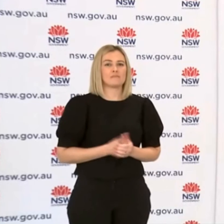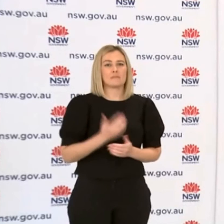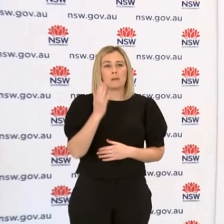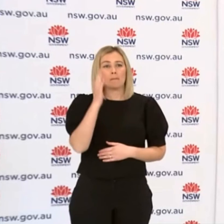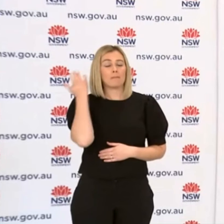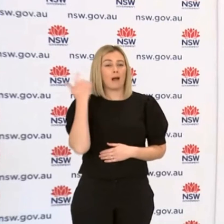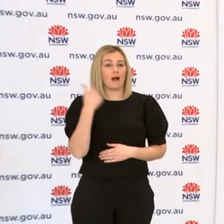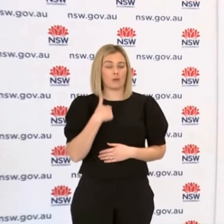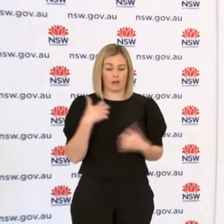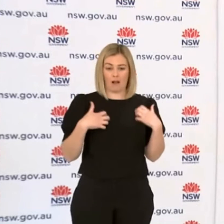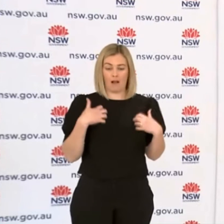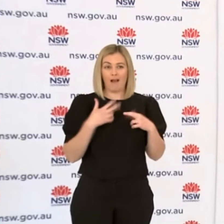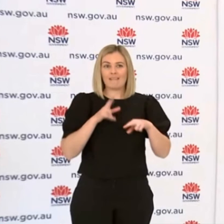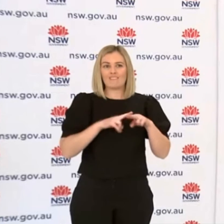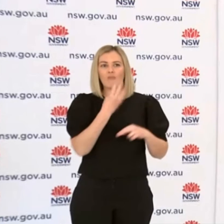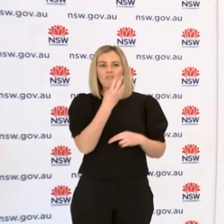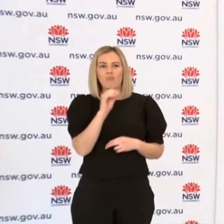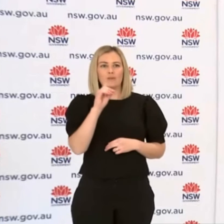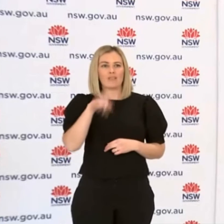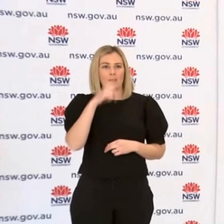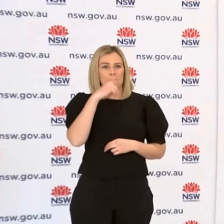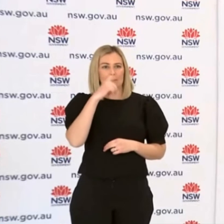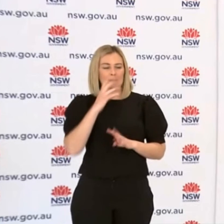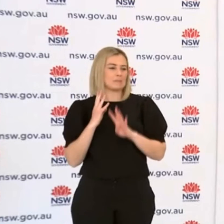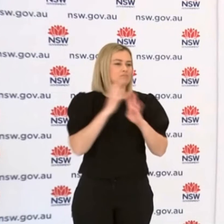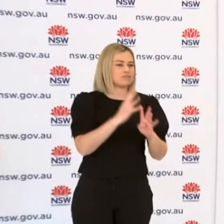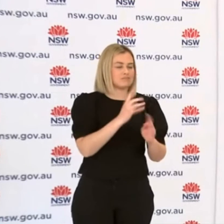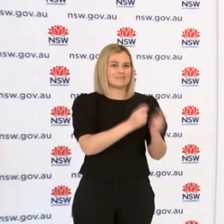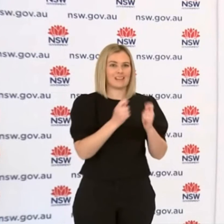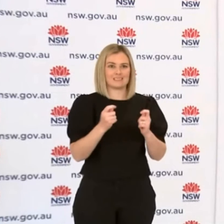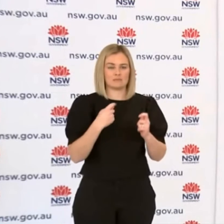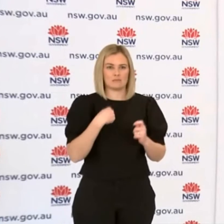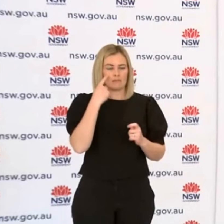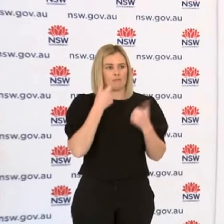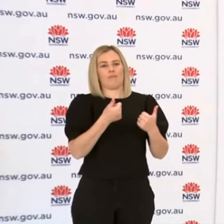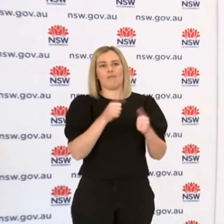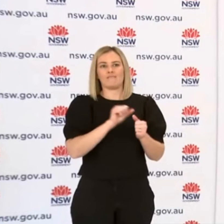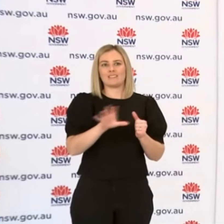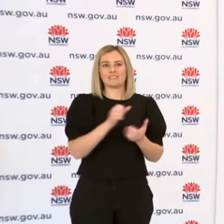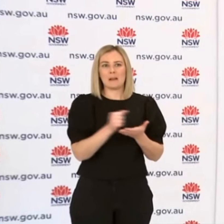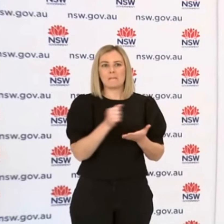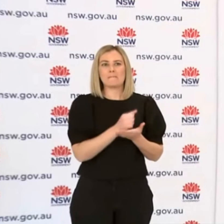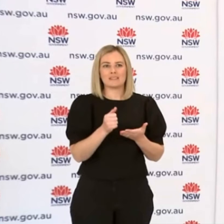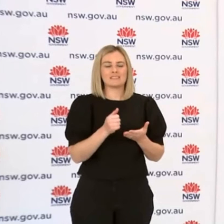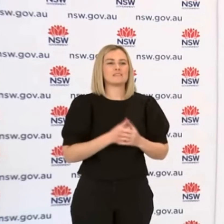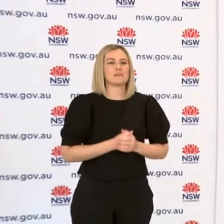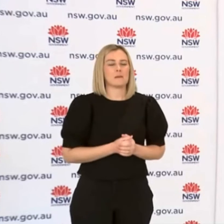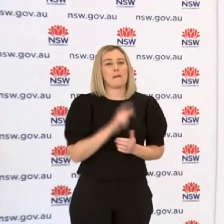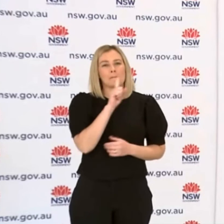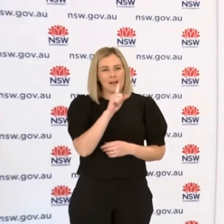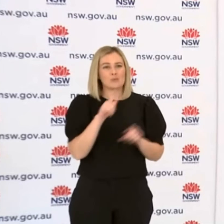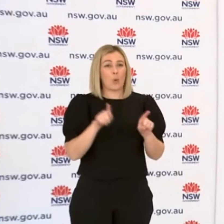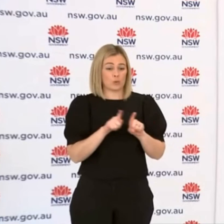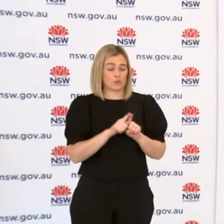attained 40,000 tests each day, that involves somebody there to take the test. It